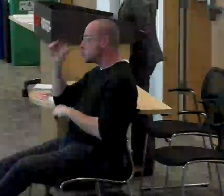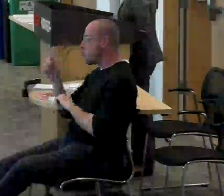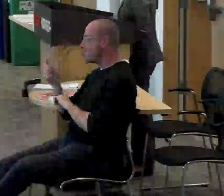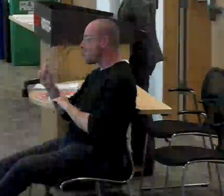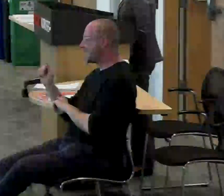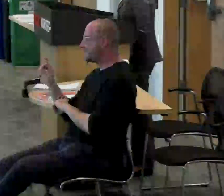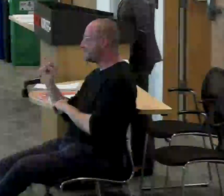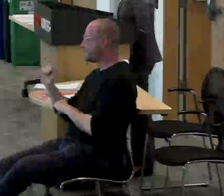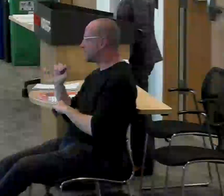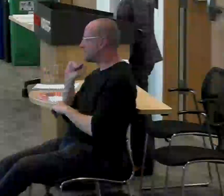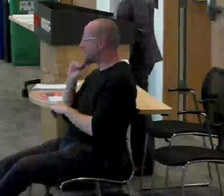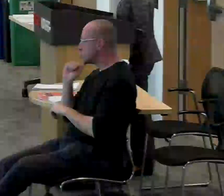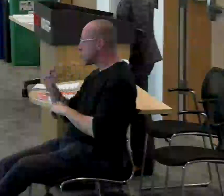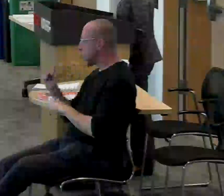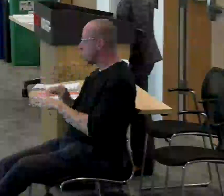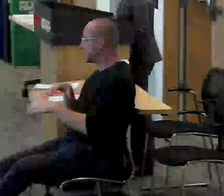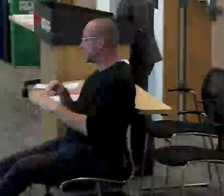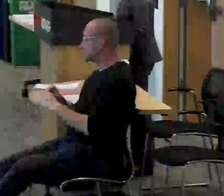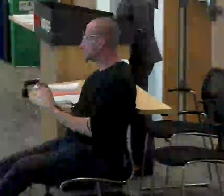Yes.